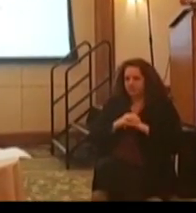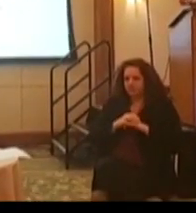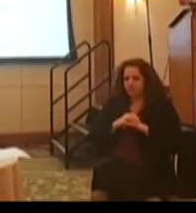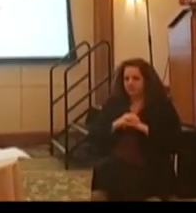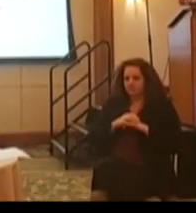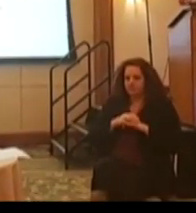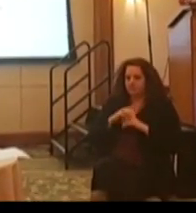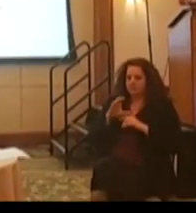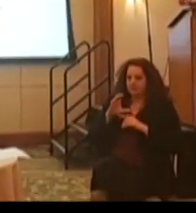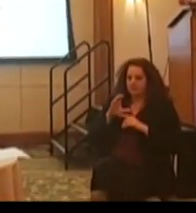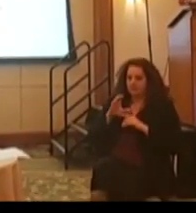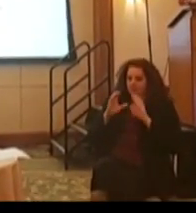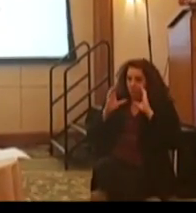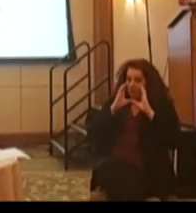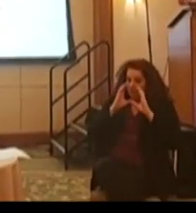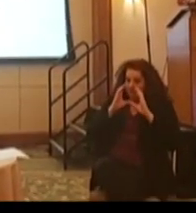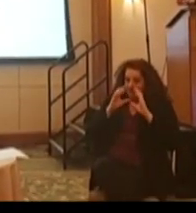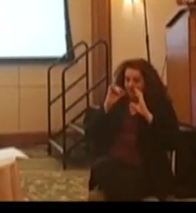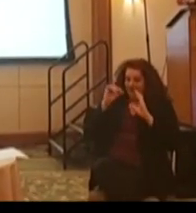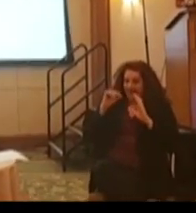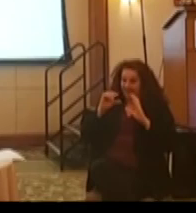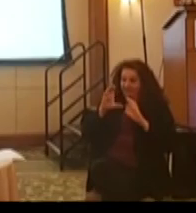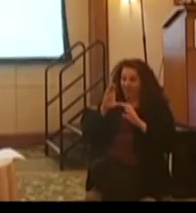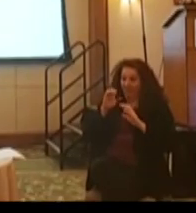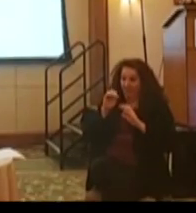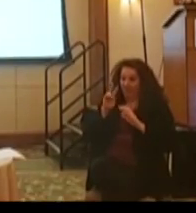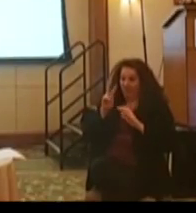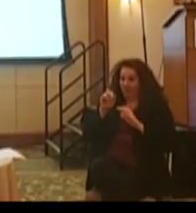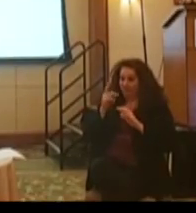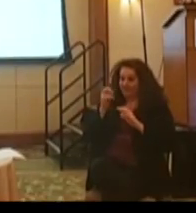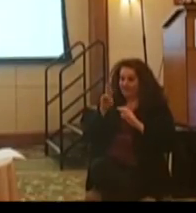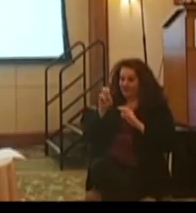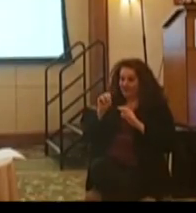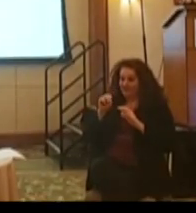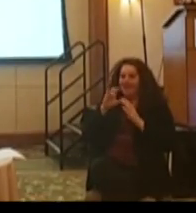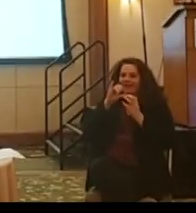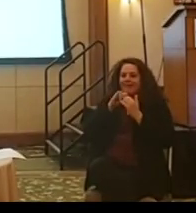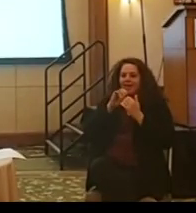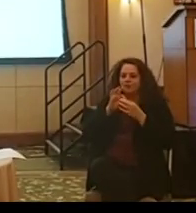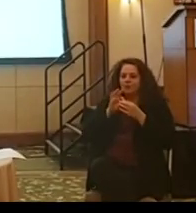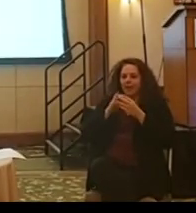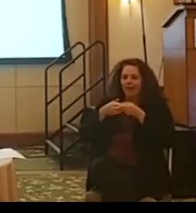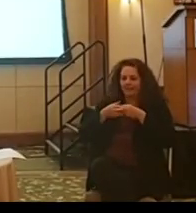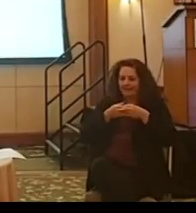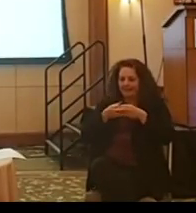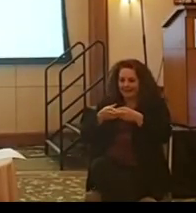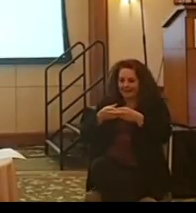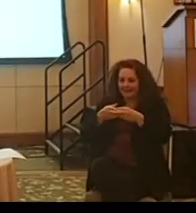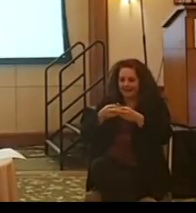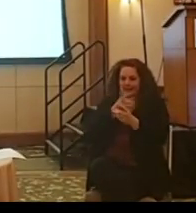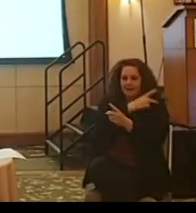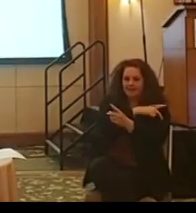which clinicians and patients come together and they process